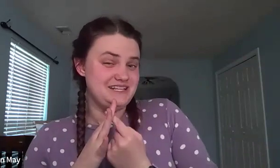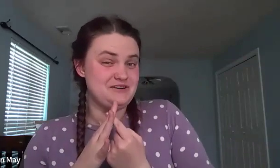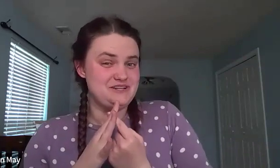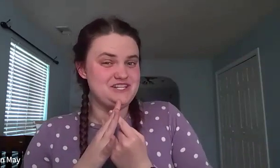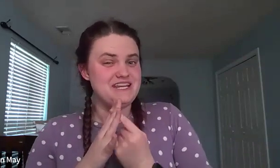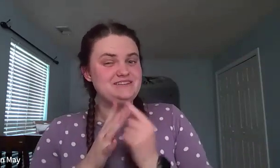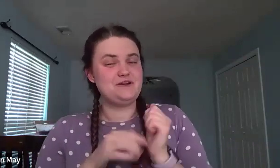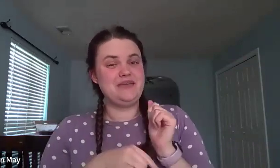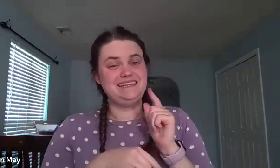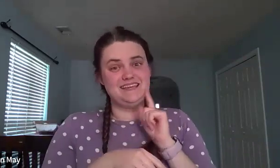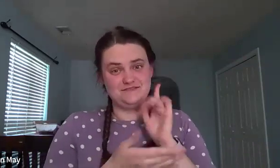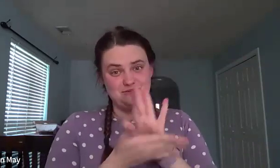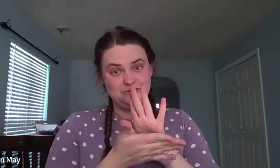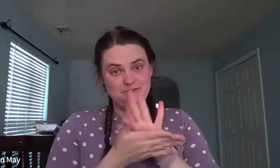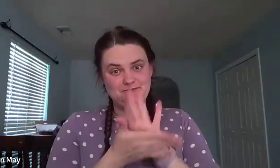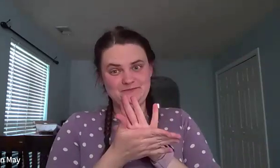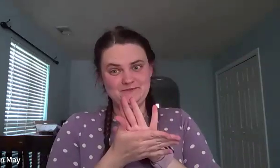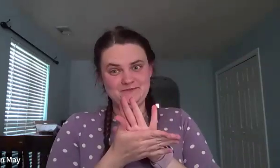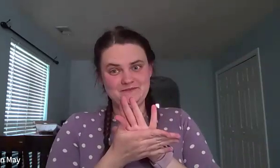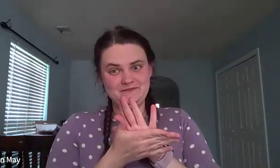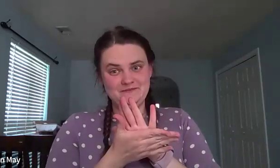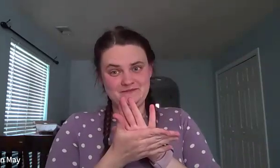and originated from a deaf school.